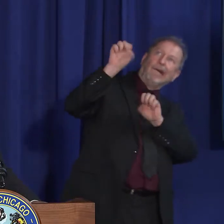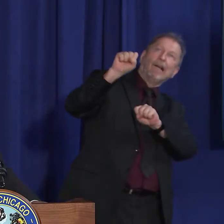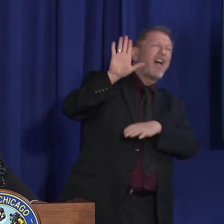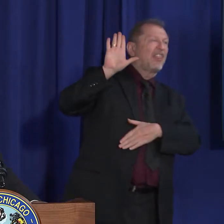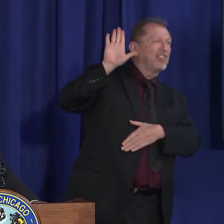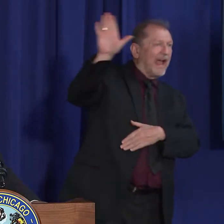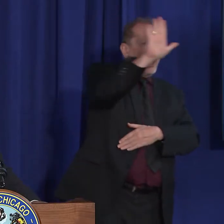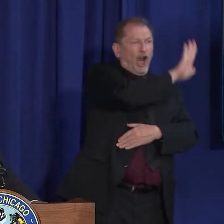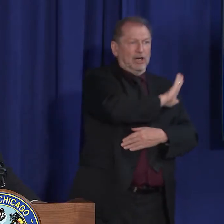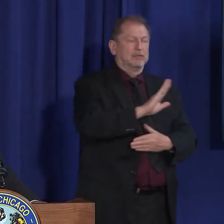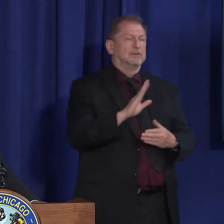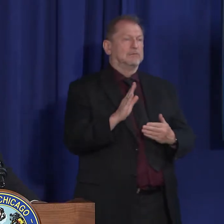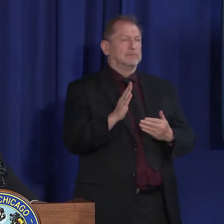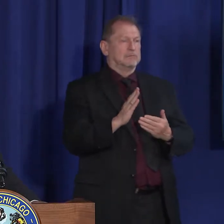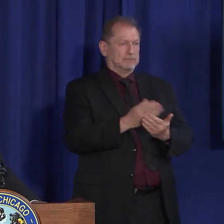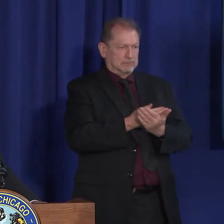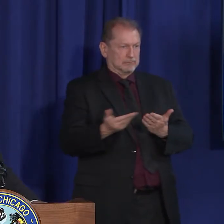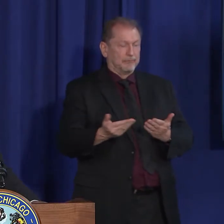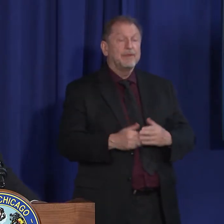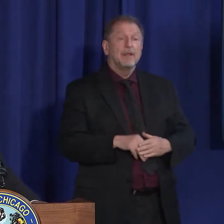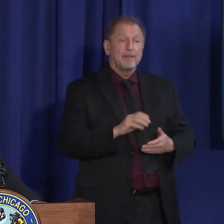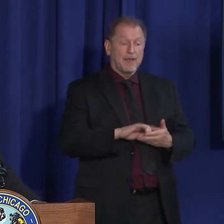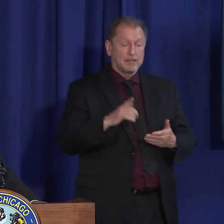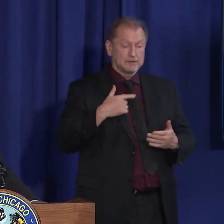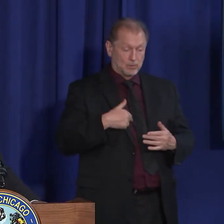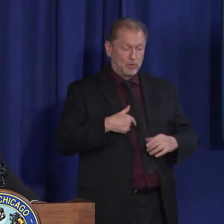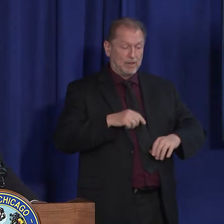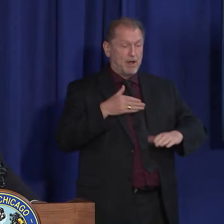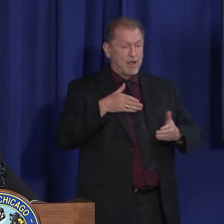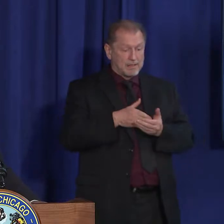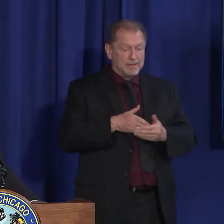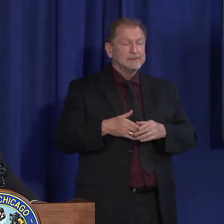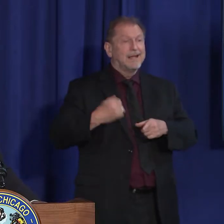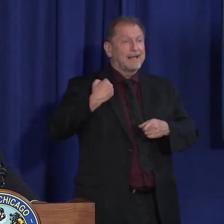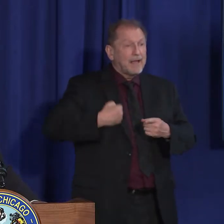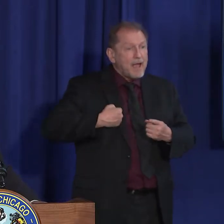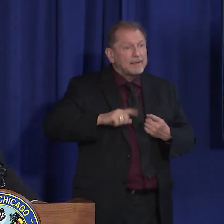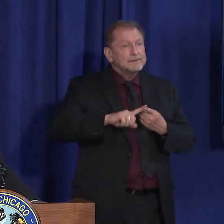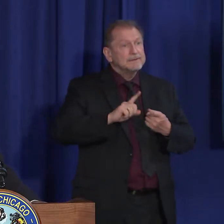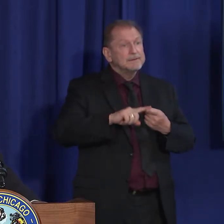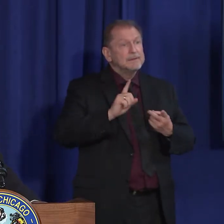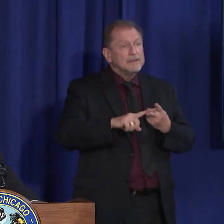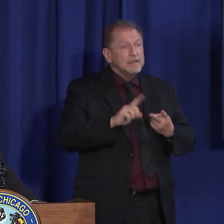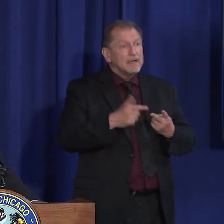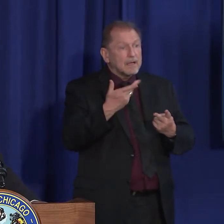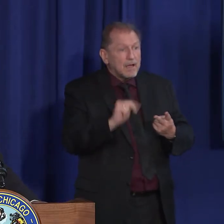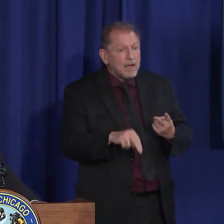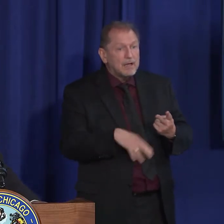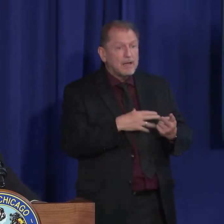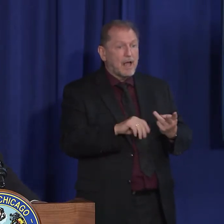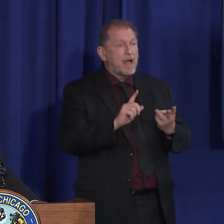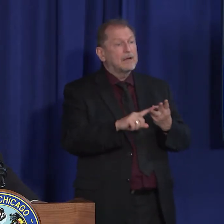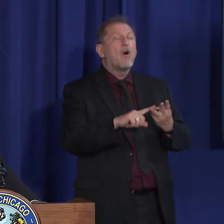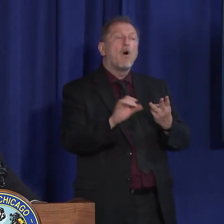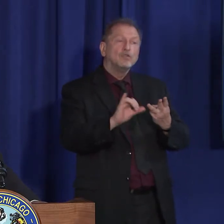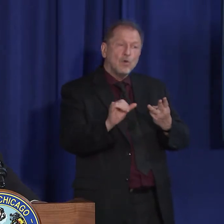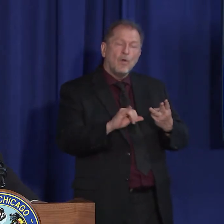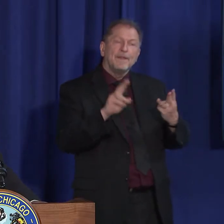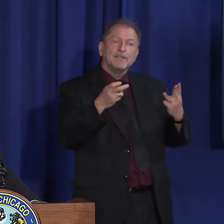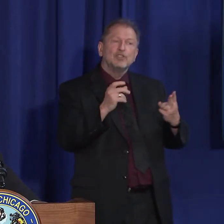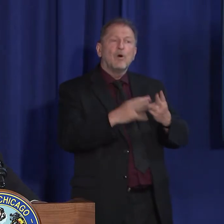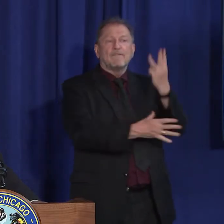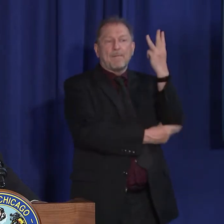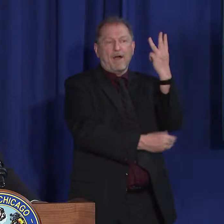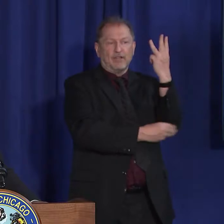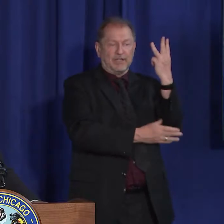enemy in this public safety fight are gangs and guns and the longer term issue of poverty. And as to